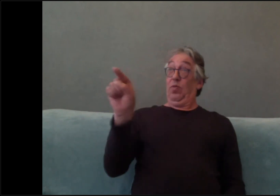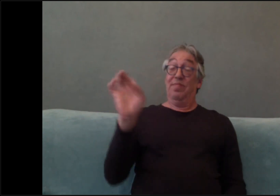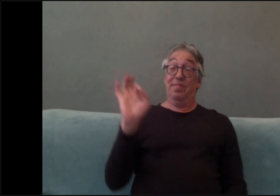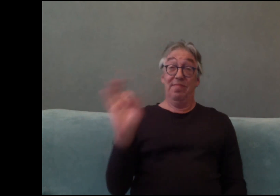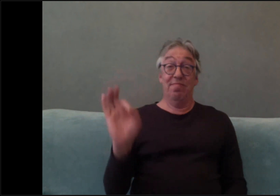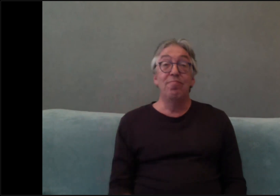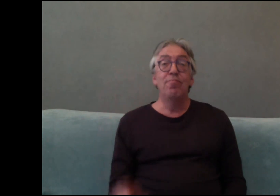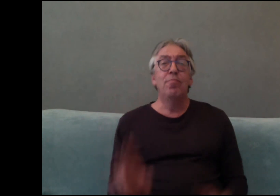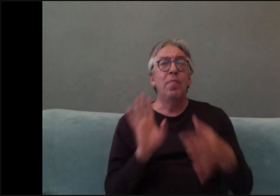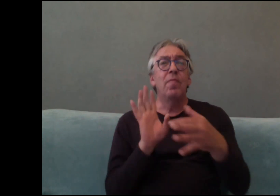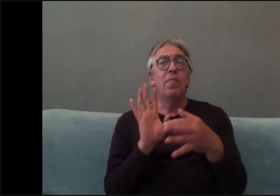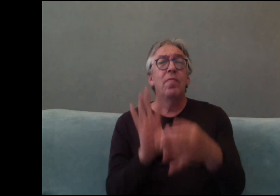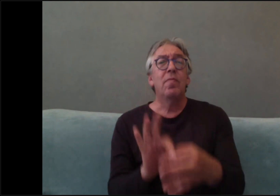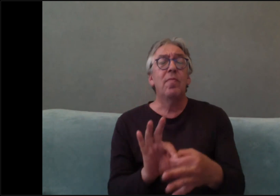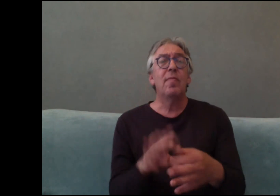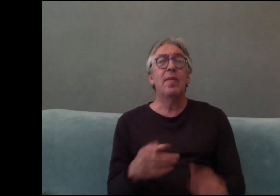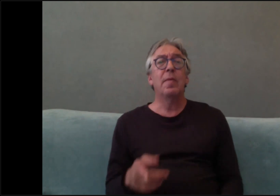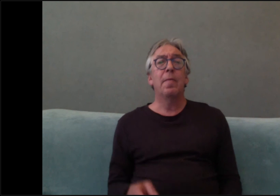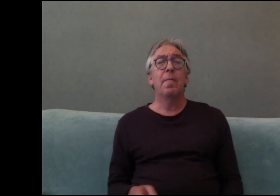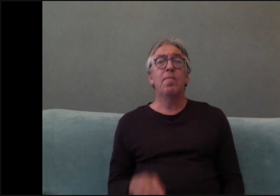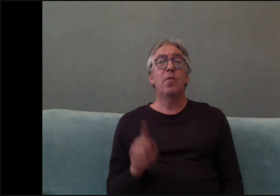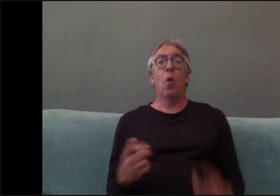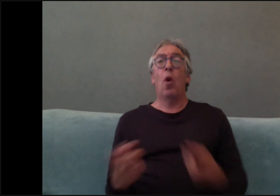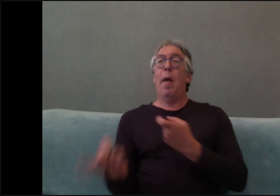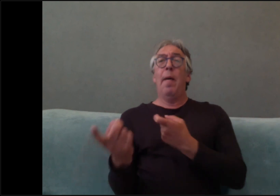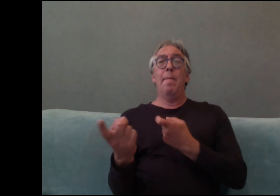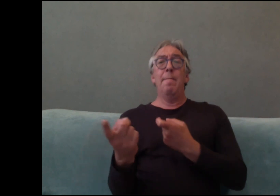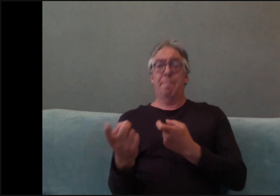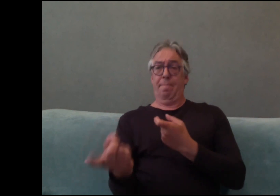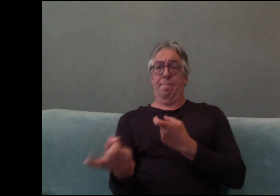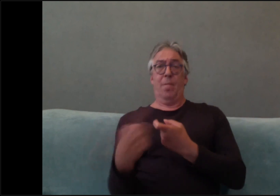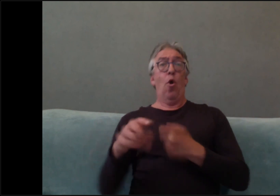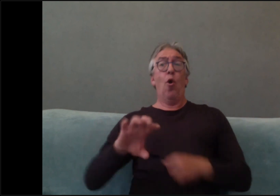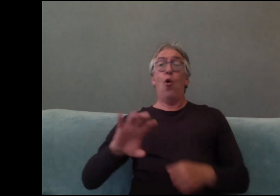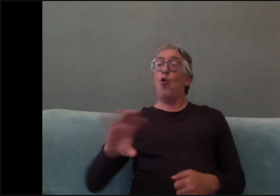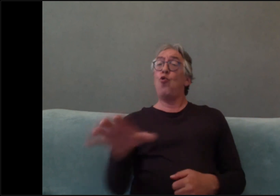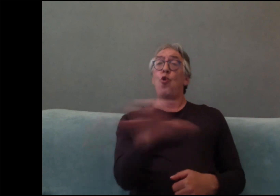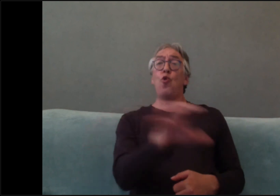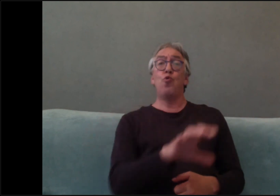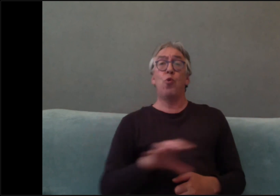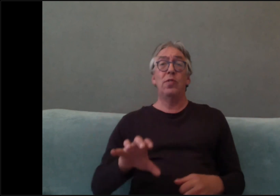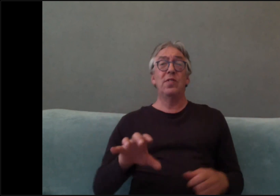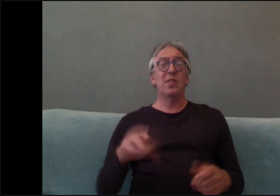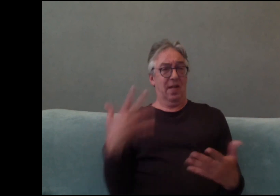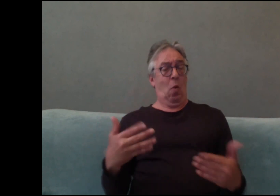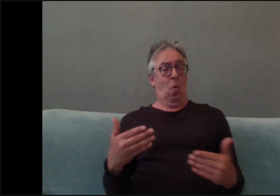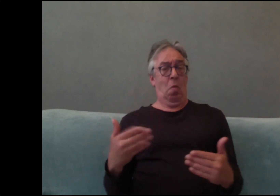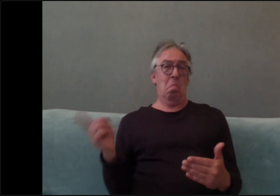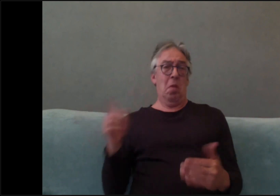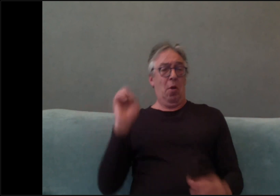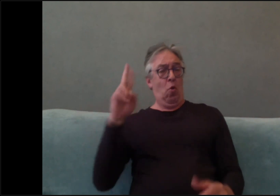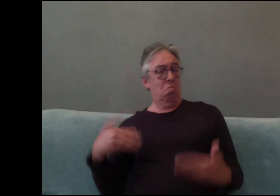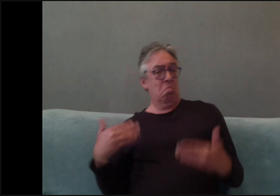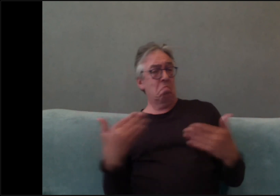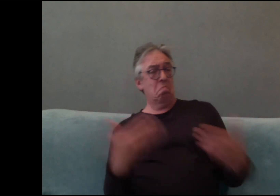significant flexibility for the member states to reorient their EU funds in light of COVID-19. Do